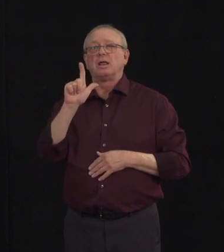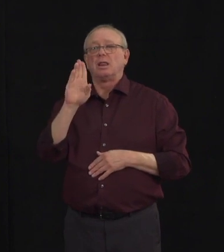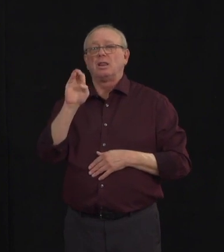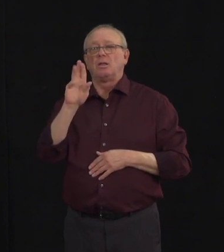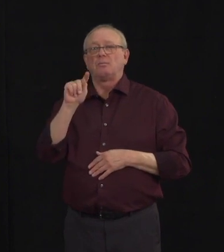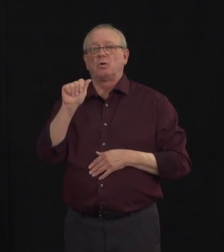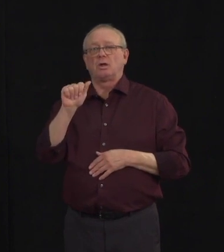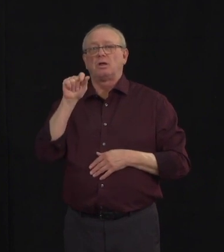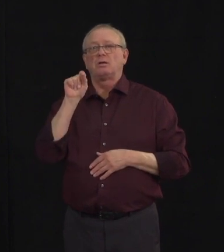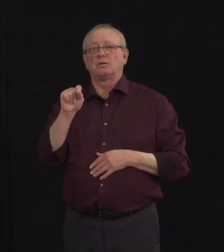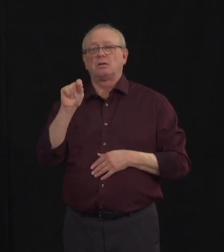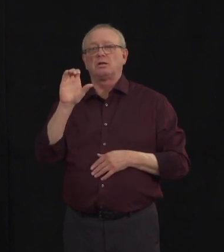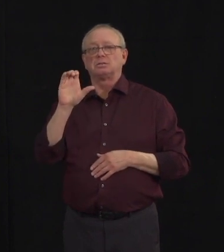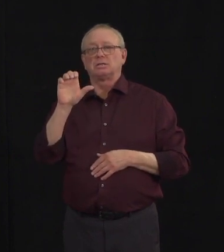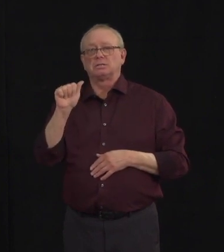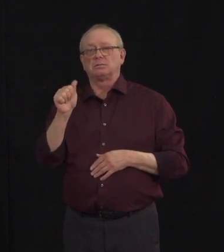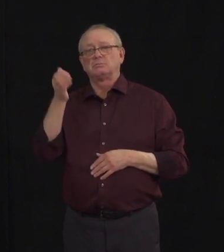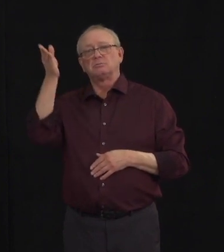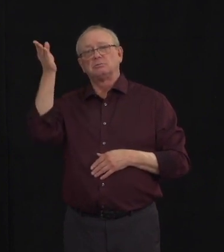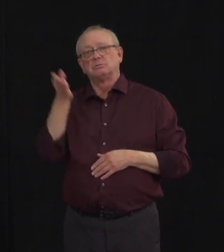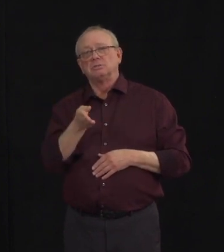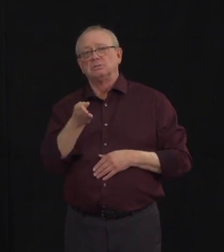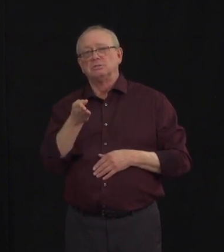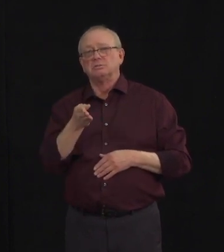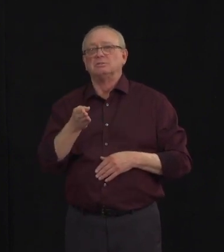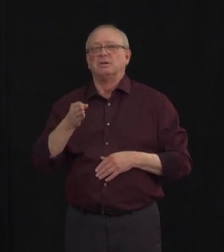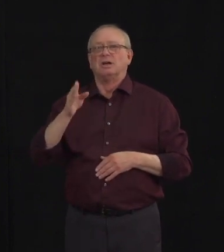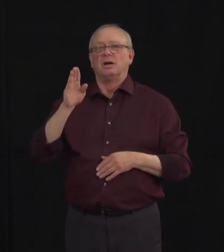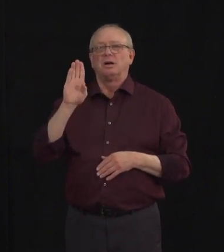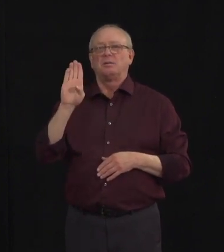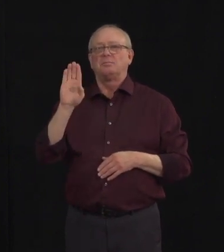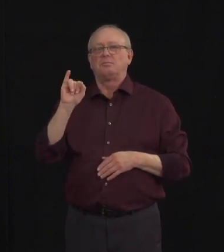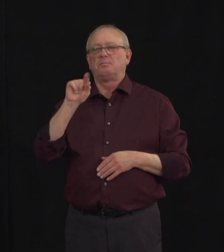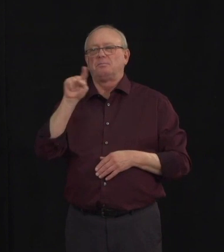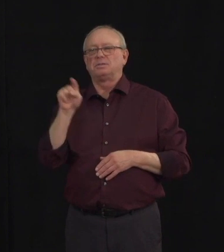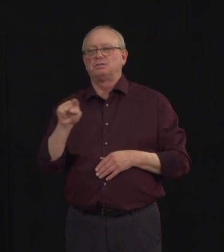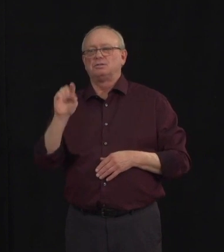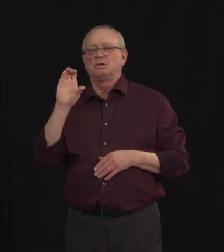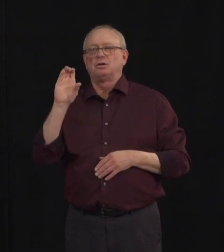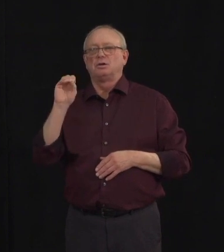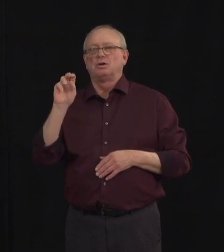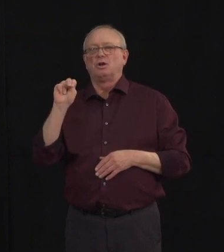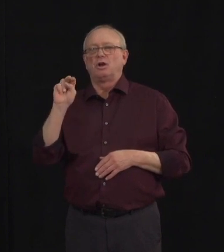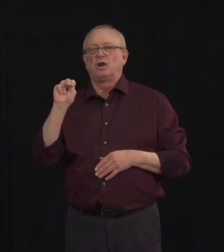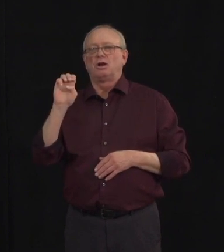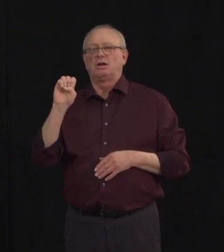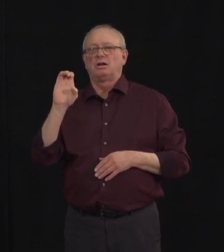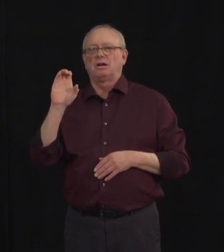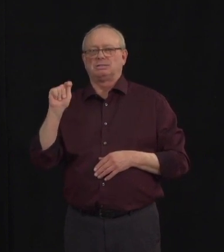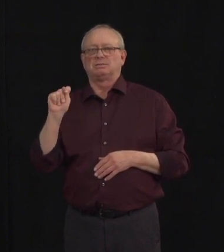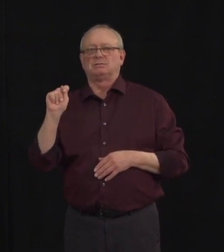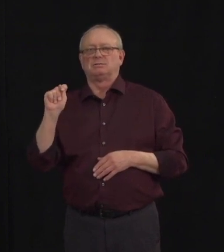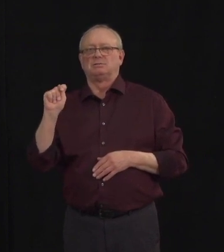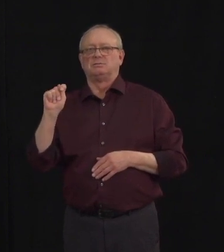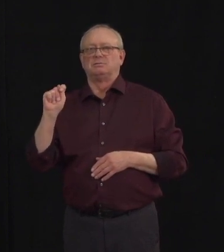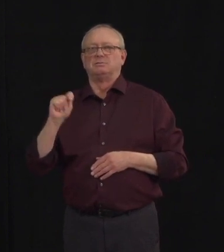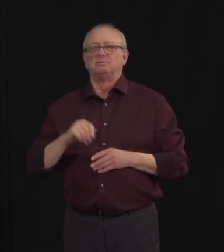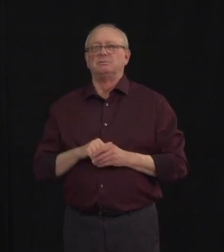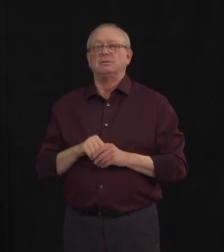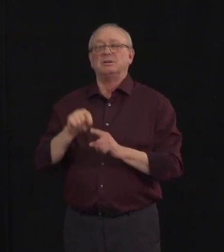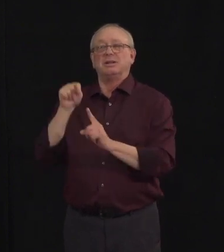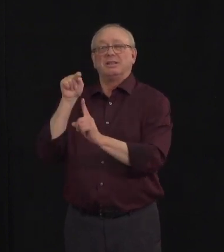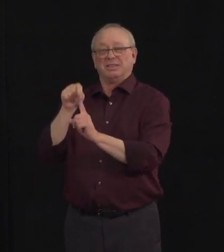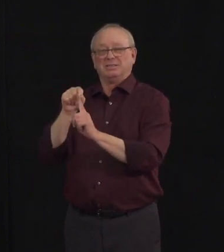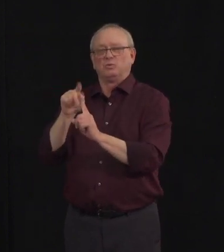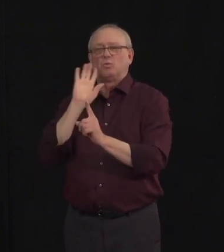alberta.ca/BizConnect. That's biz with a Z. This new business-specific webpage will help businesses learn more about the public health